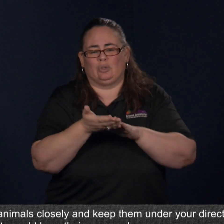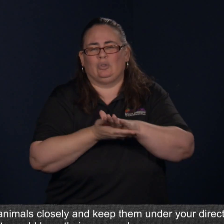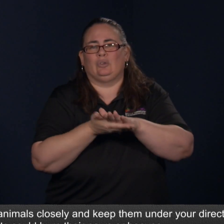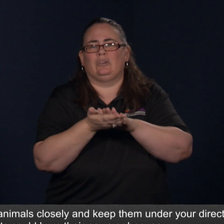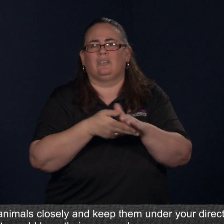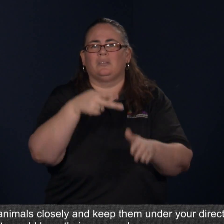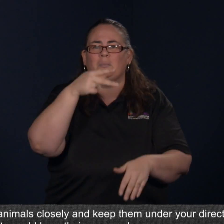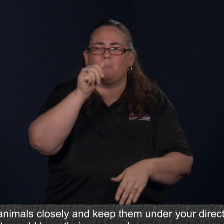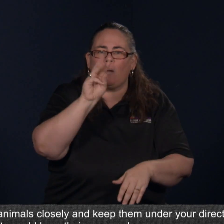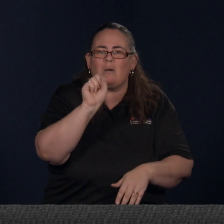hooves.